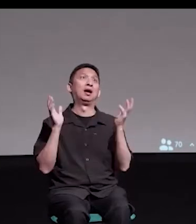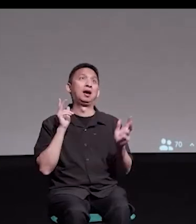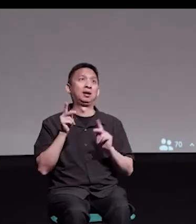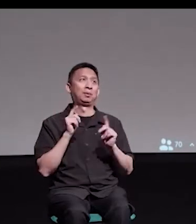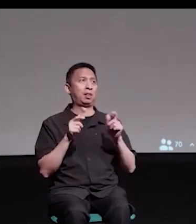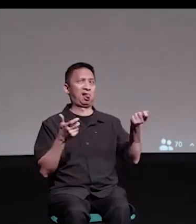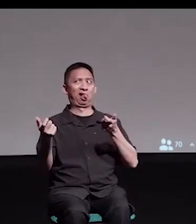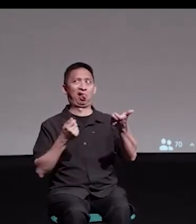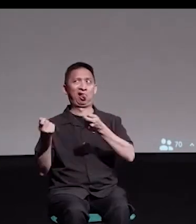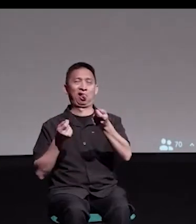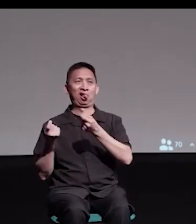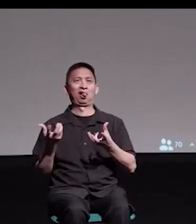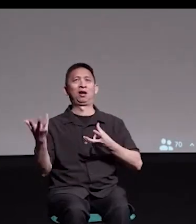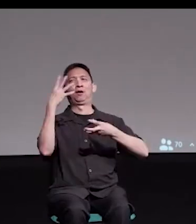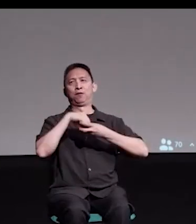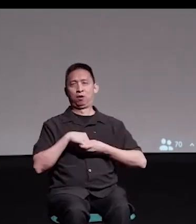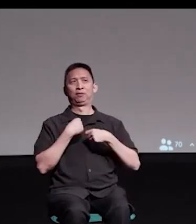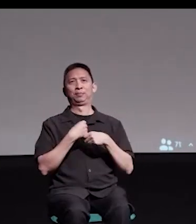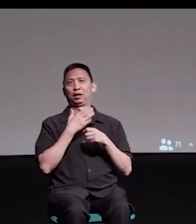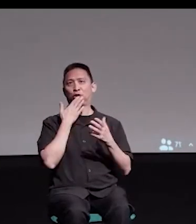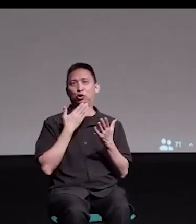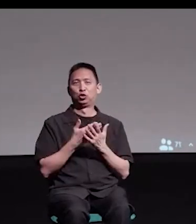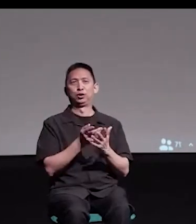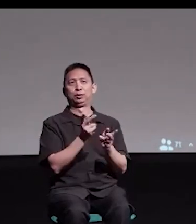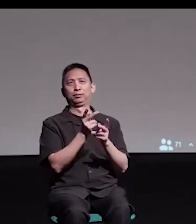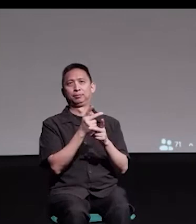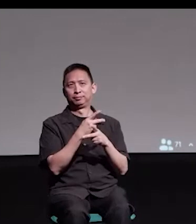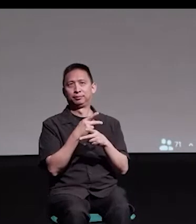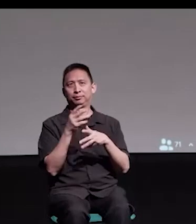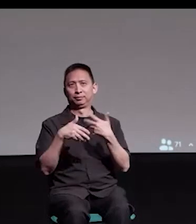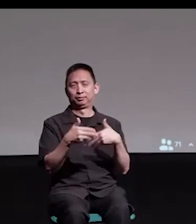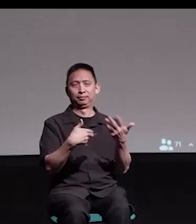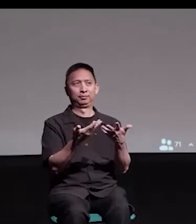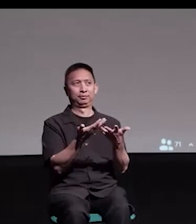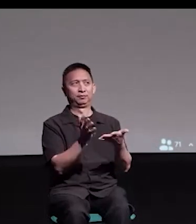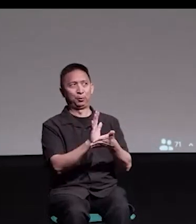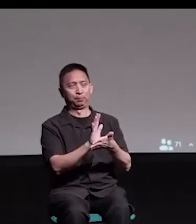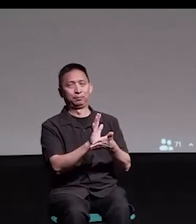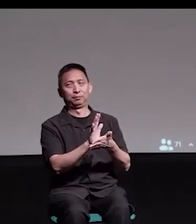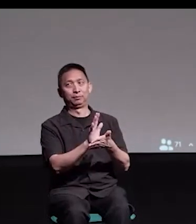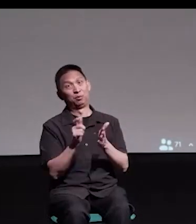things good and time. So to me, there's ways that